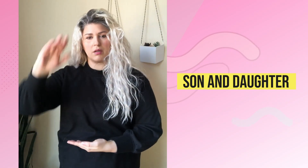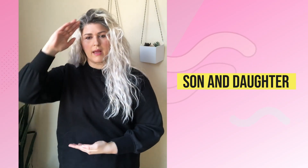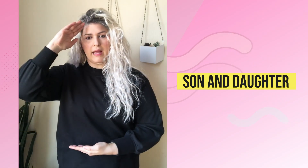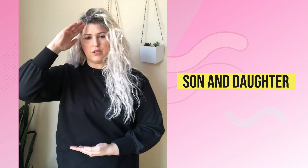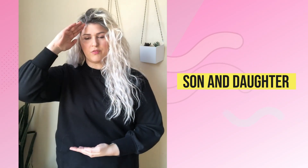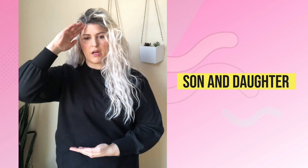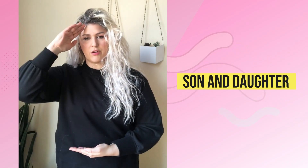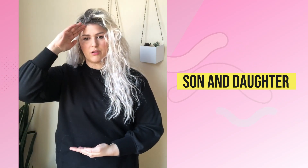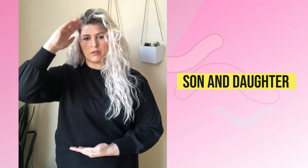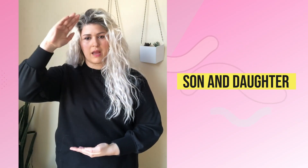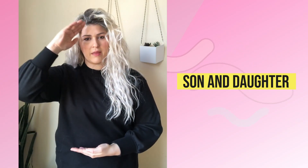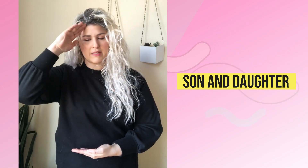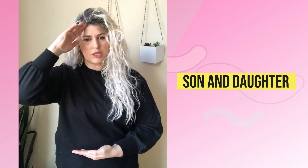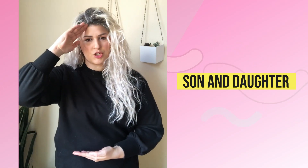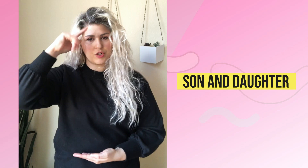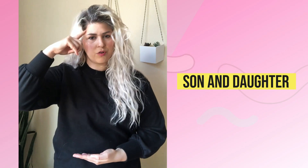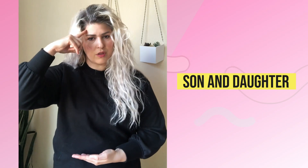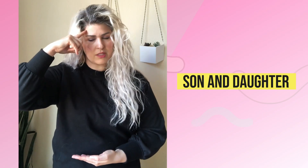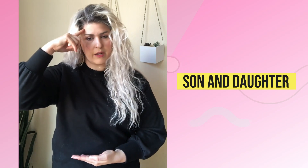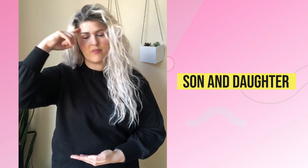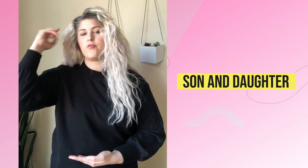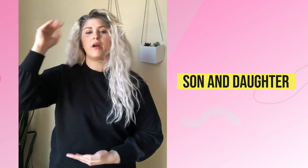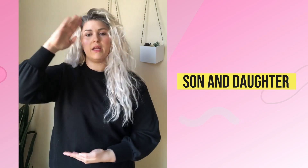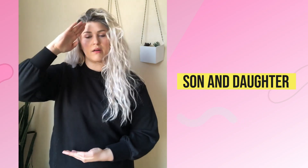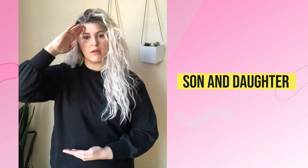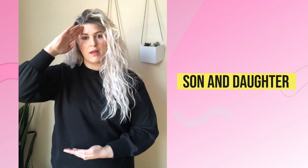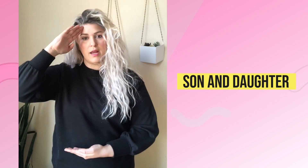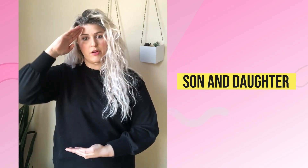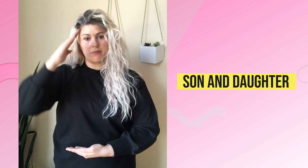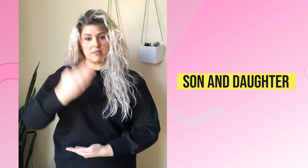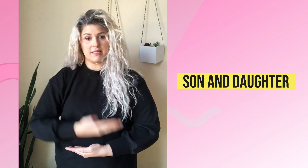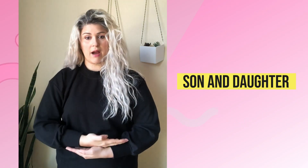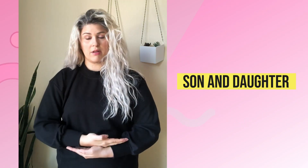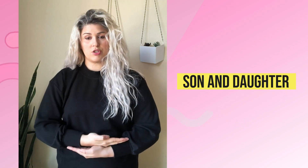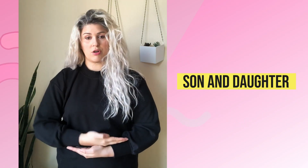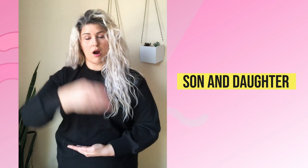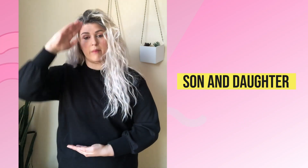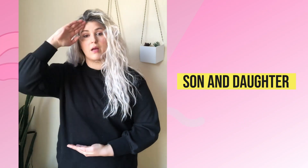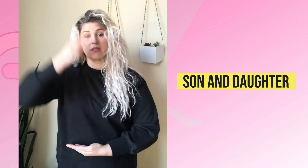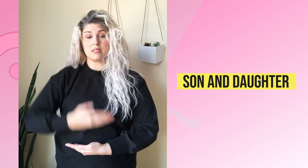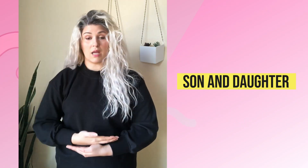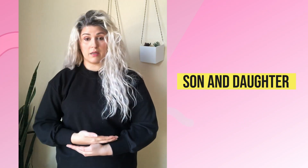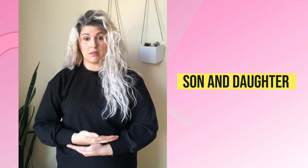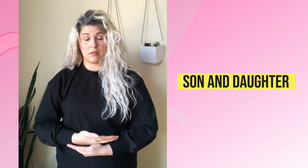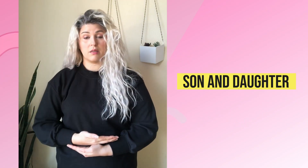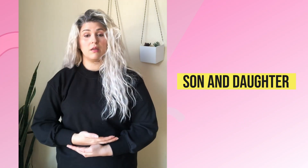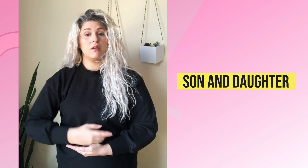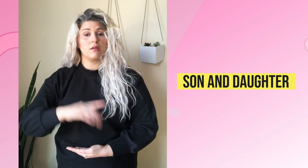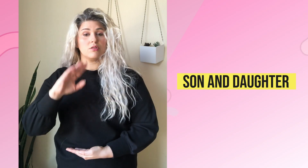here, and you've got your hand that touches the side of your forehead here, and you come down into your arm,